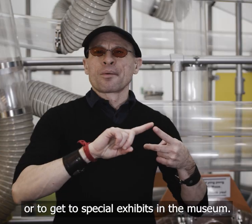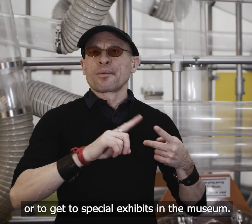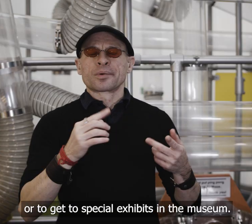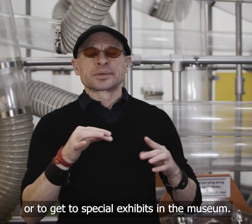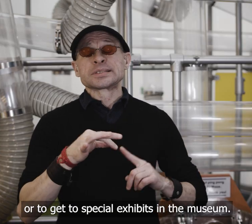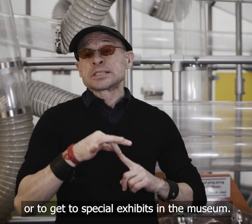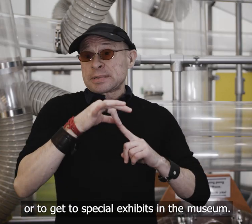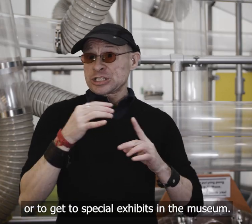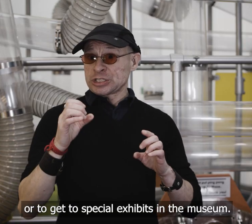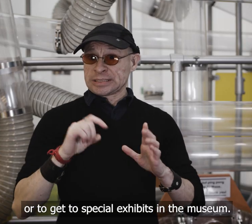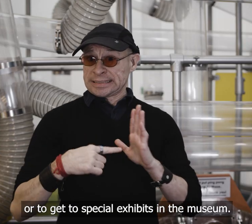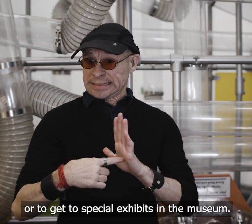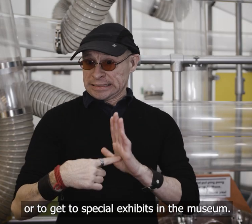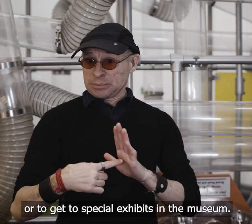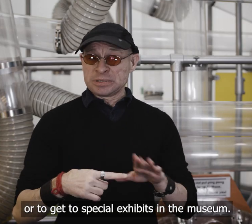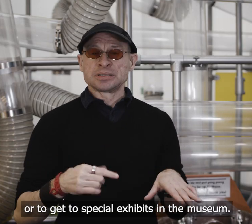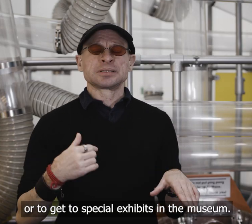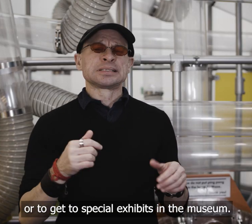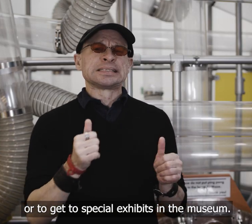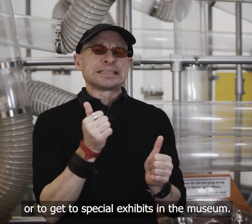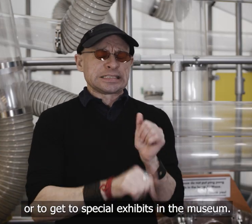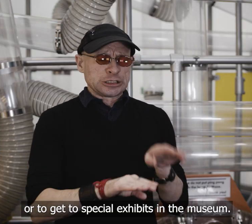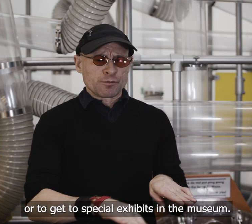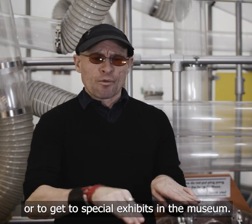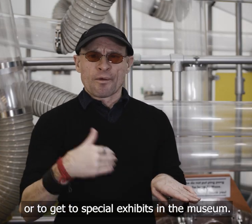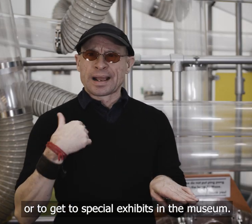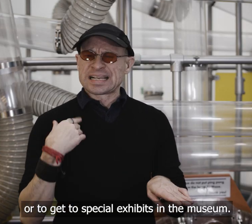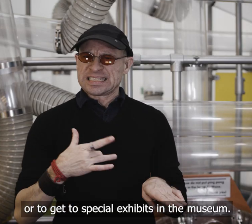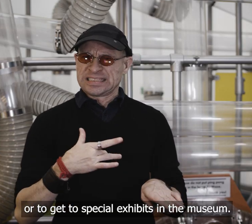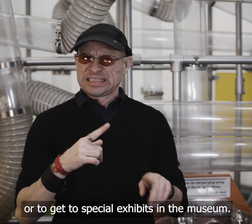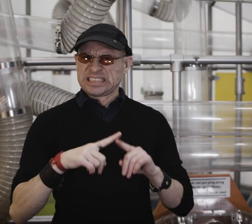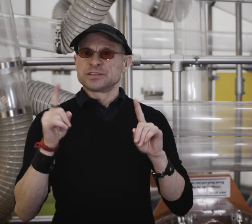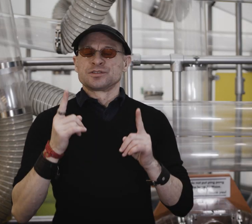or to get to special exhibits in the museum.